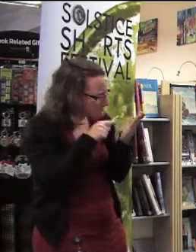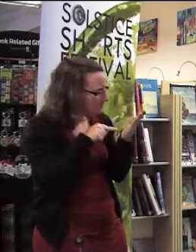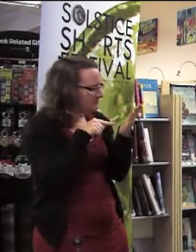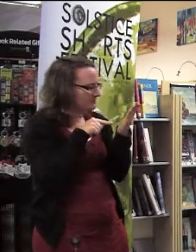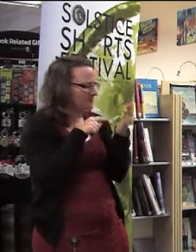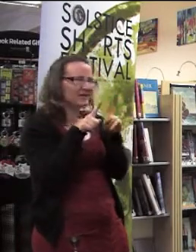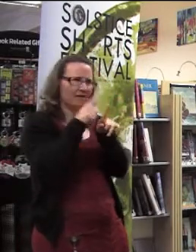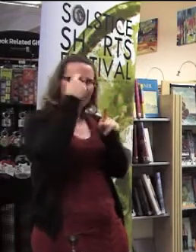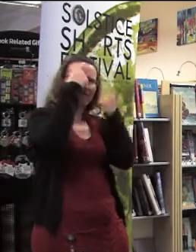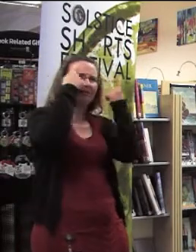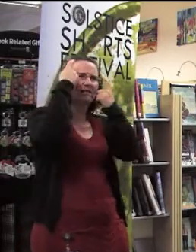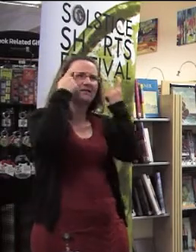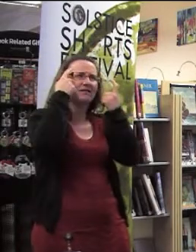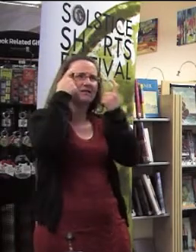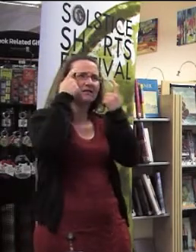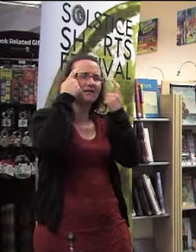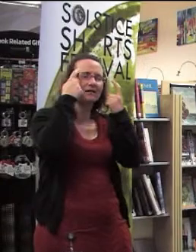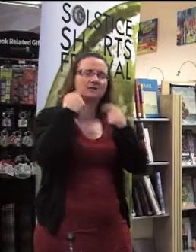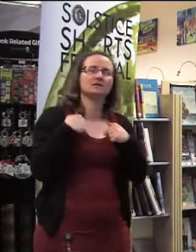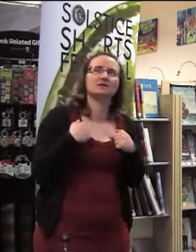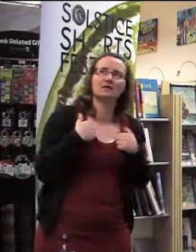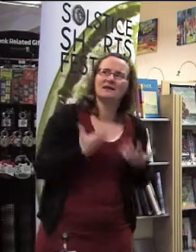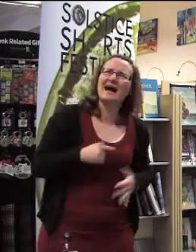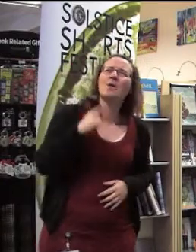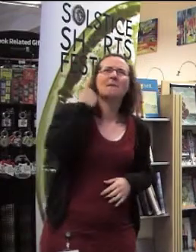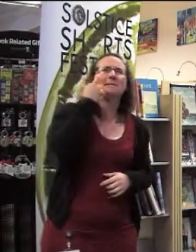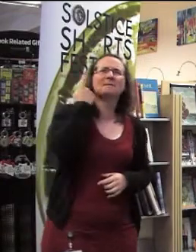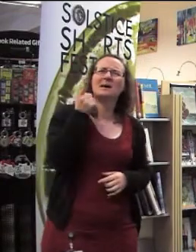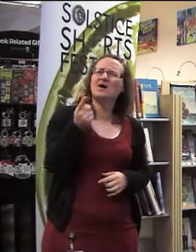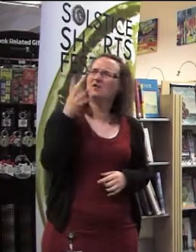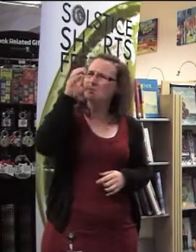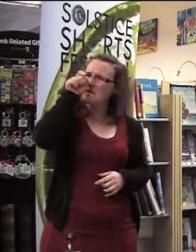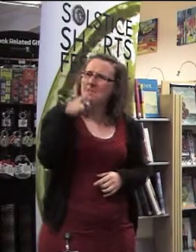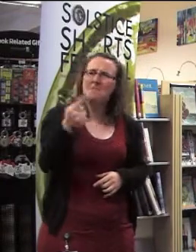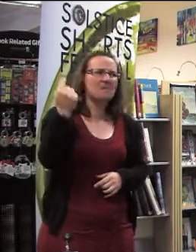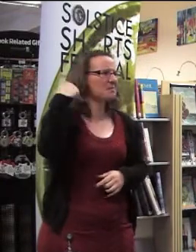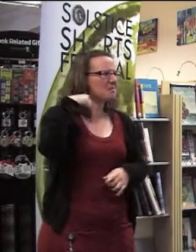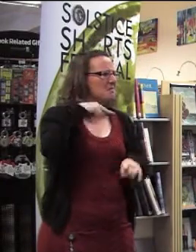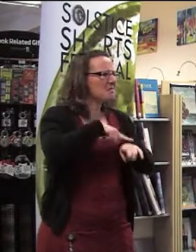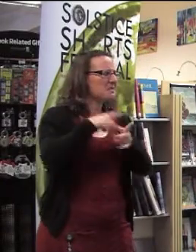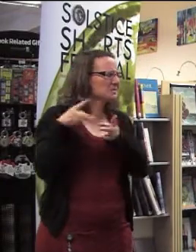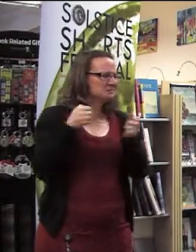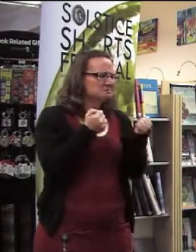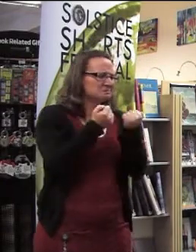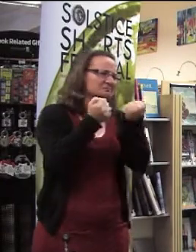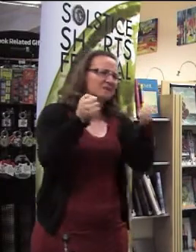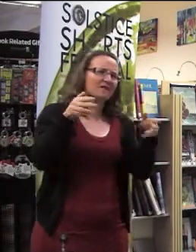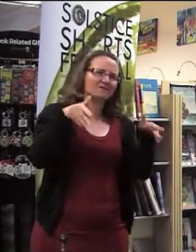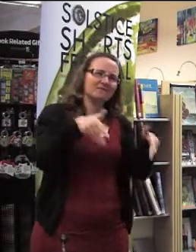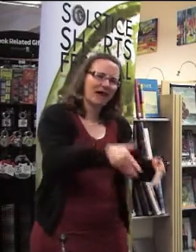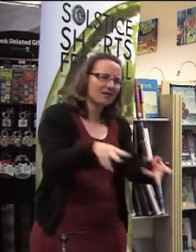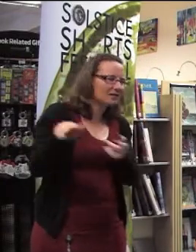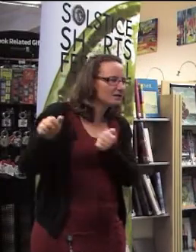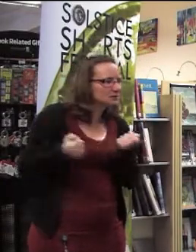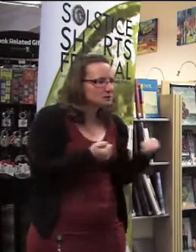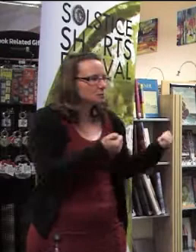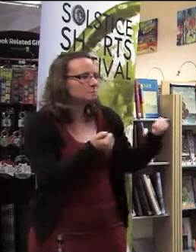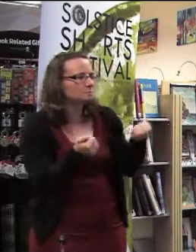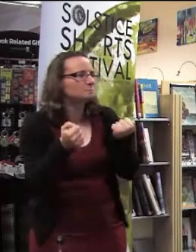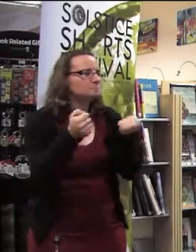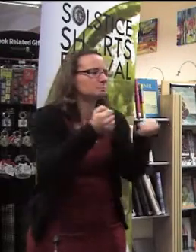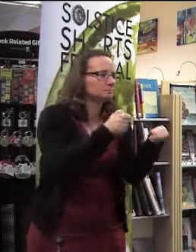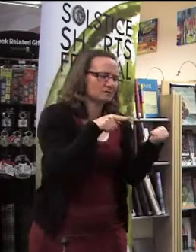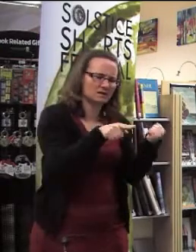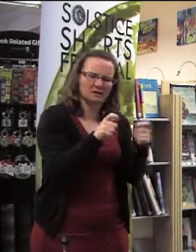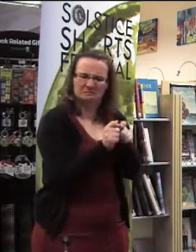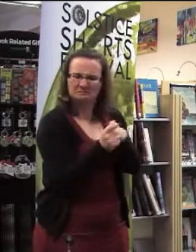Now I'm thinking about the time we were driving up that valley, by the river whose name means Black Destroyer. How